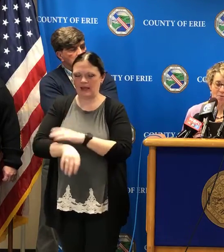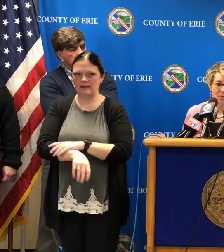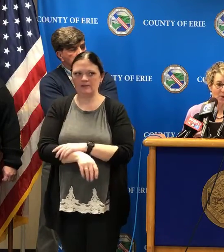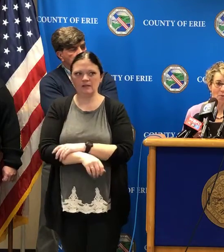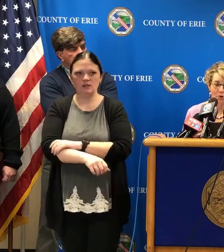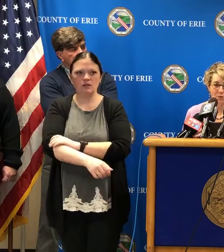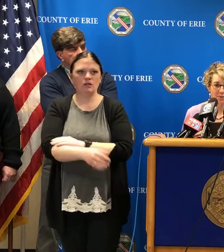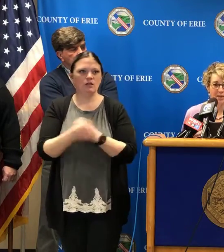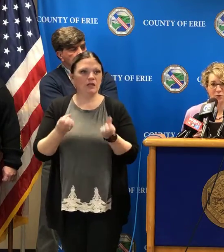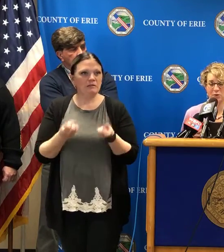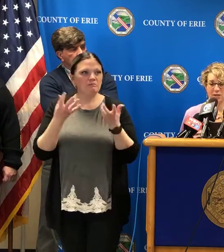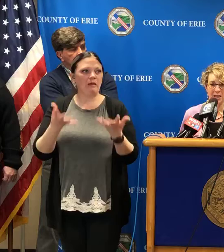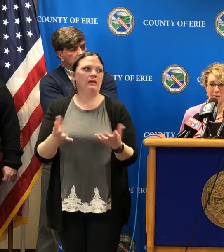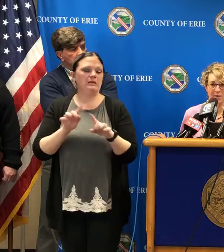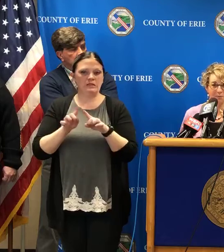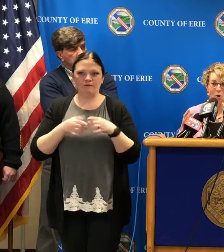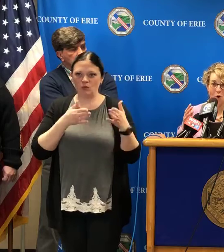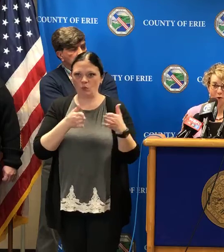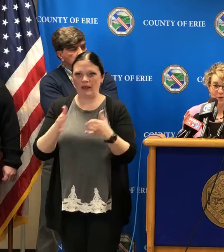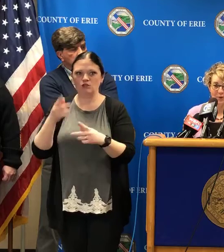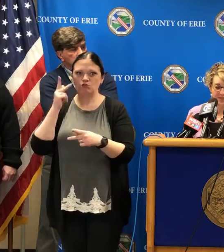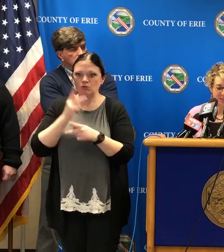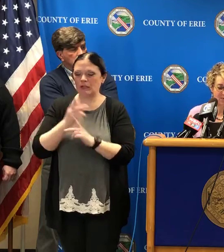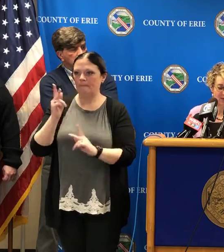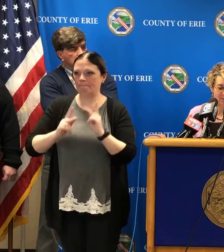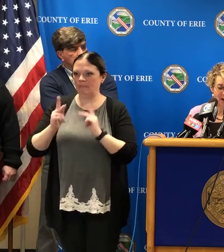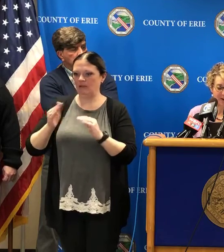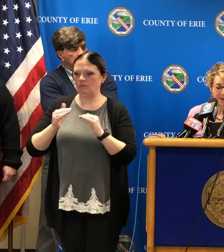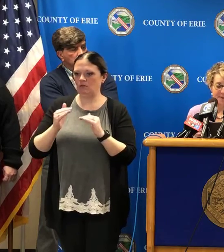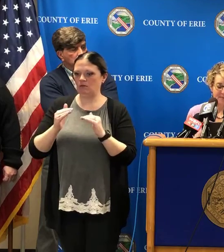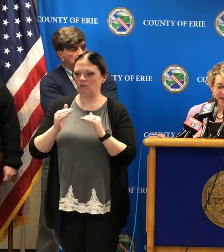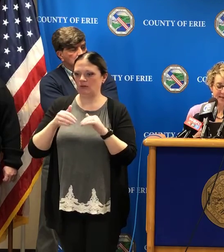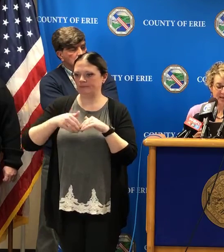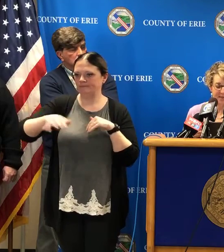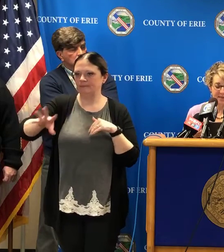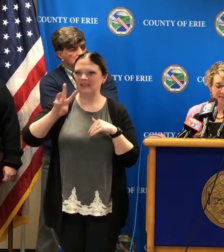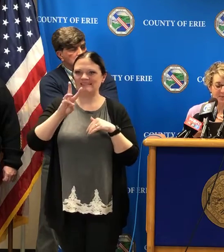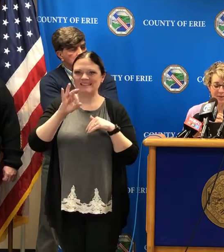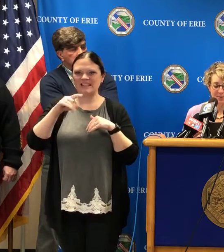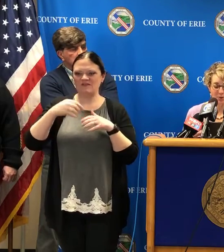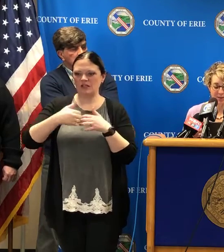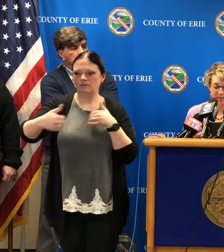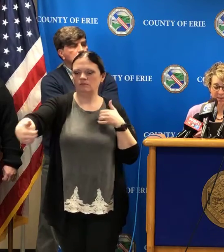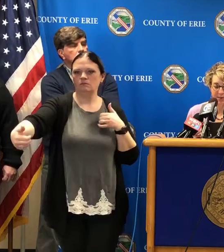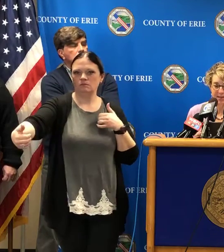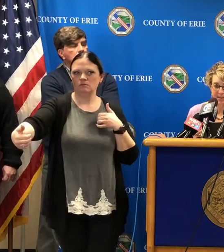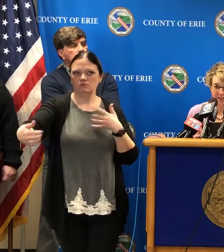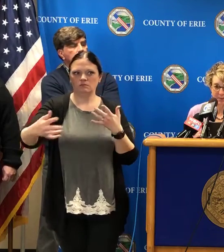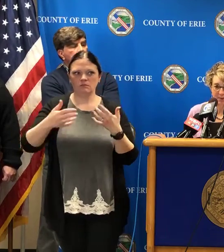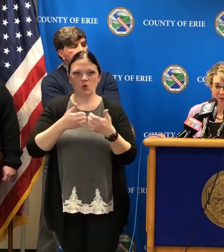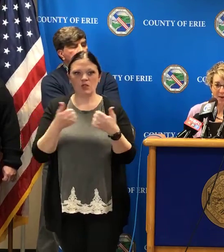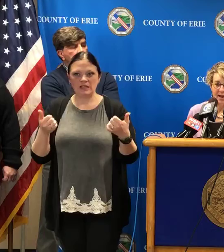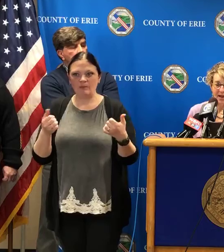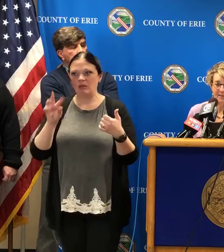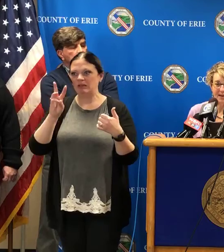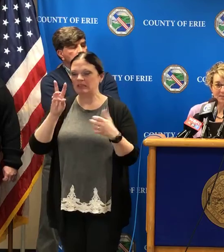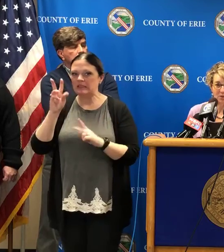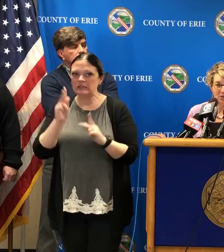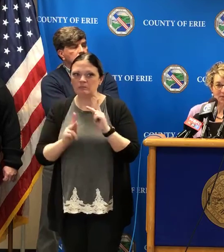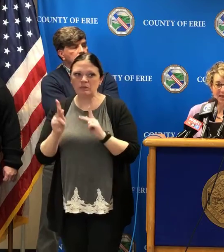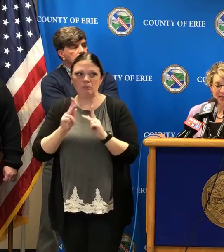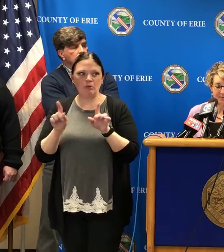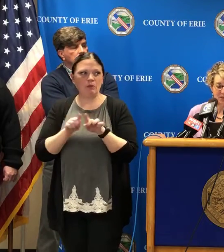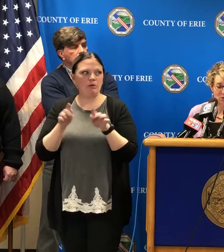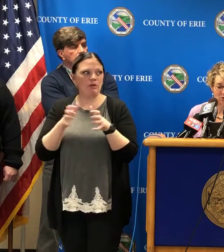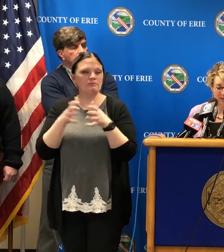there are, you know, multiple measures to keep people over 6 feet apart and especially separate six people as much